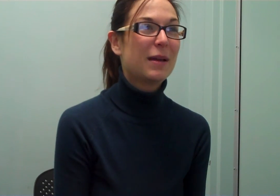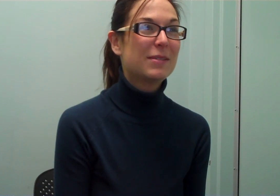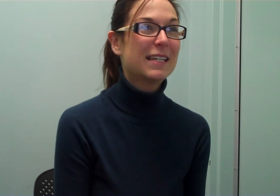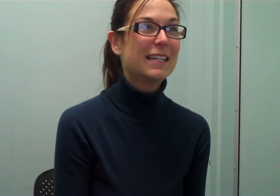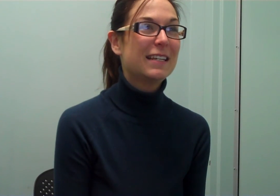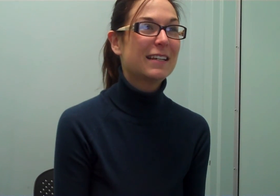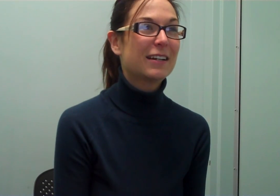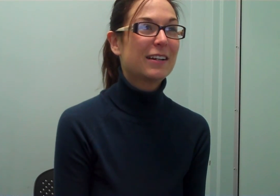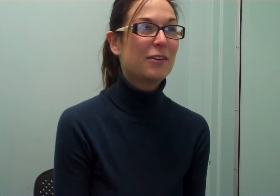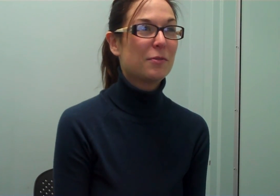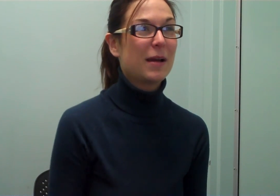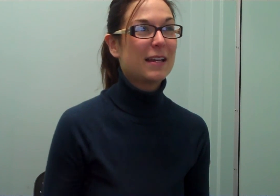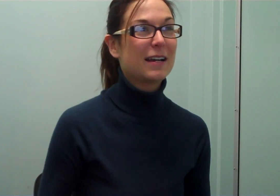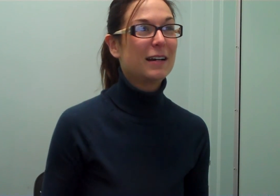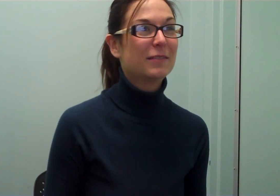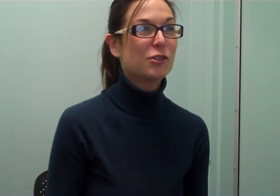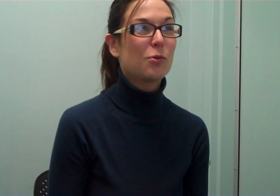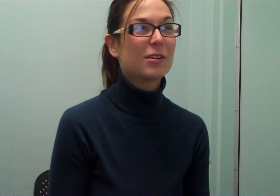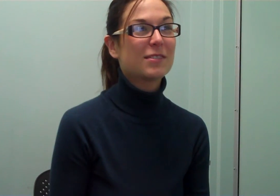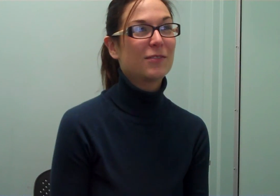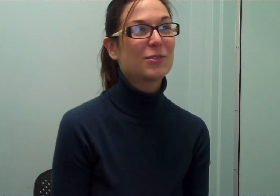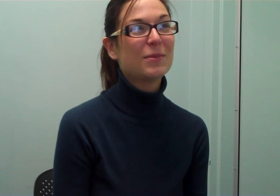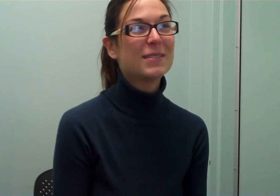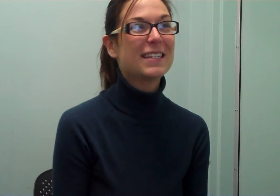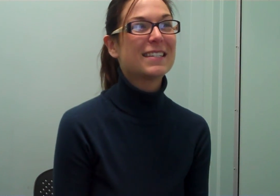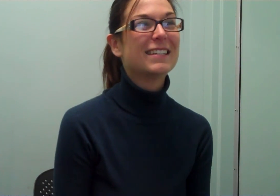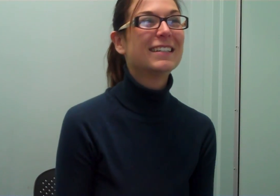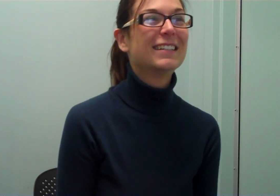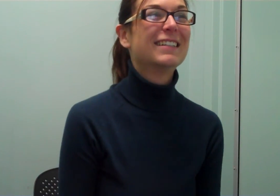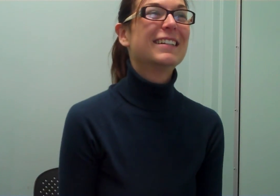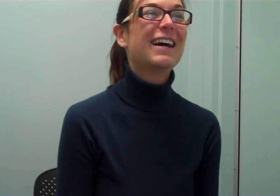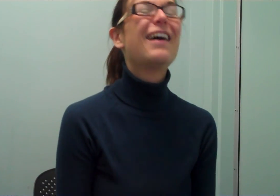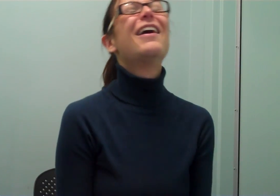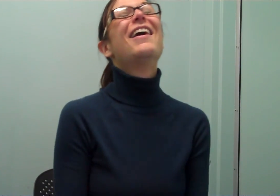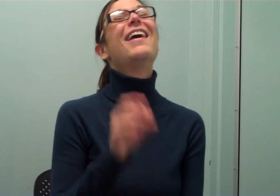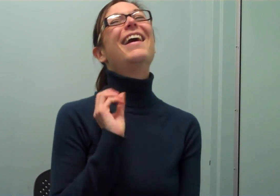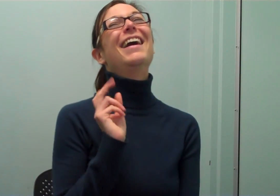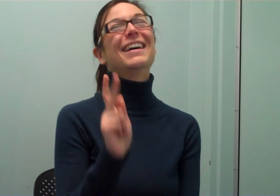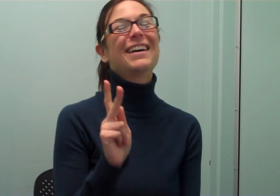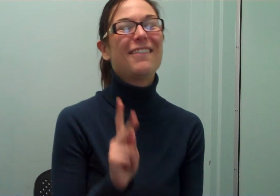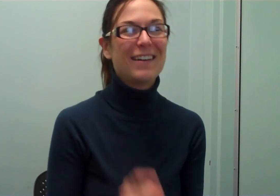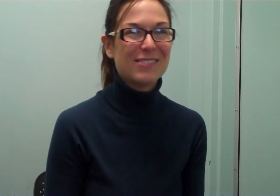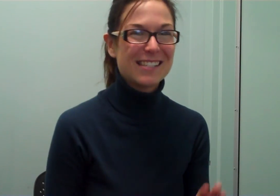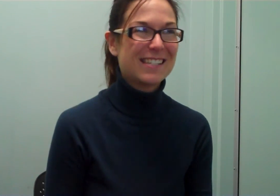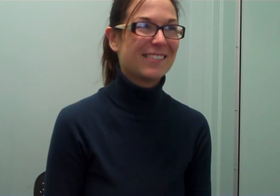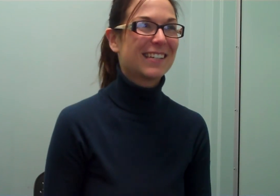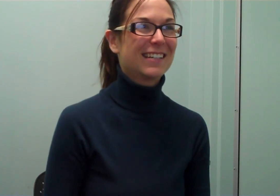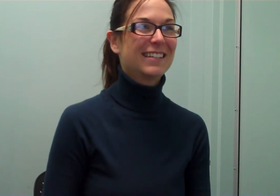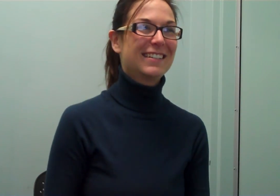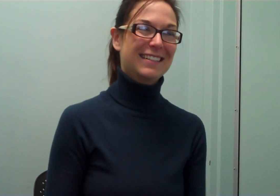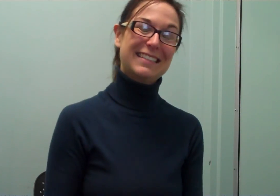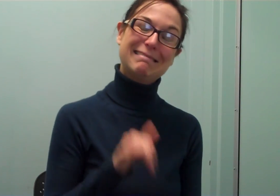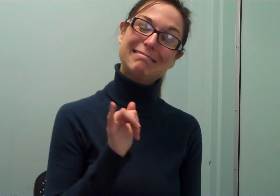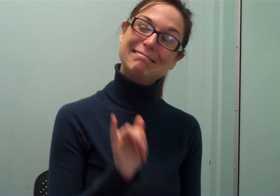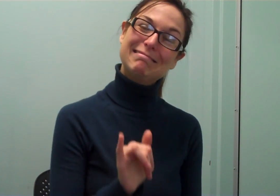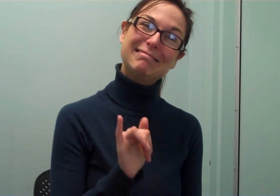my bikini or my shorts for swim season. Okay. No, I'm just joking. I think we can work that